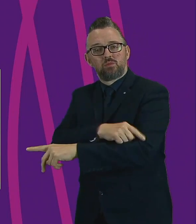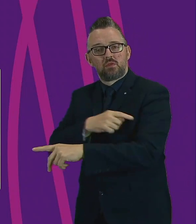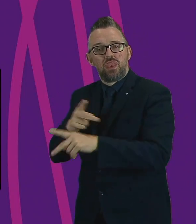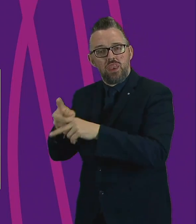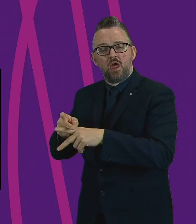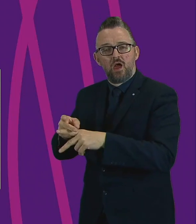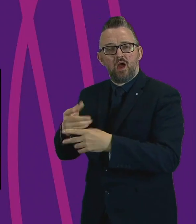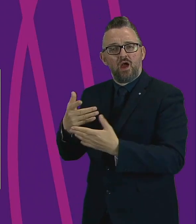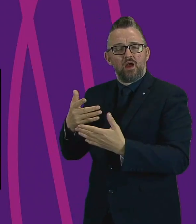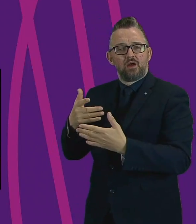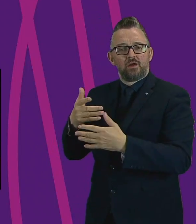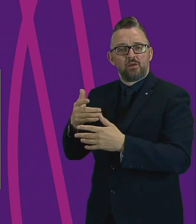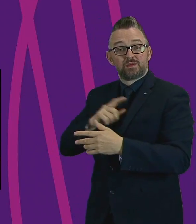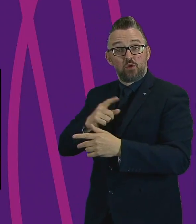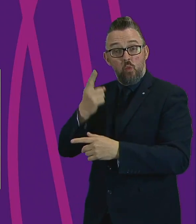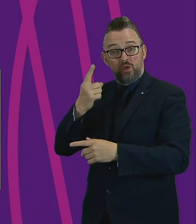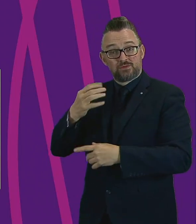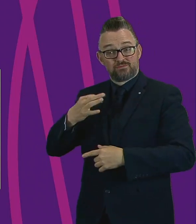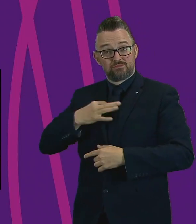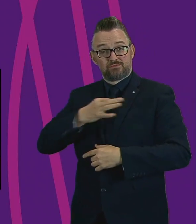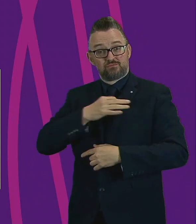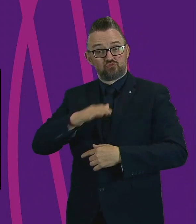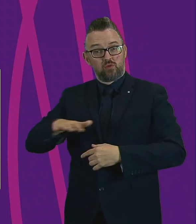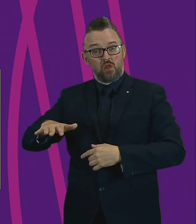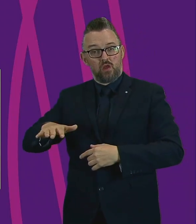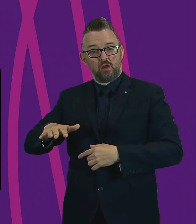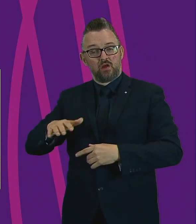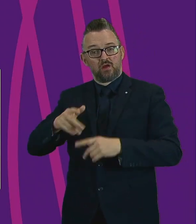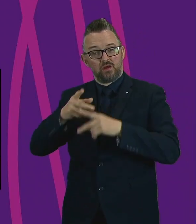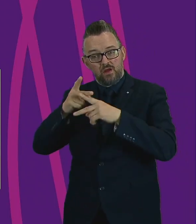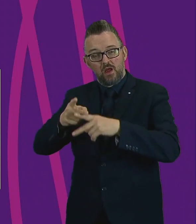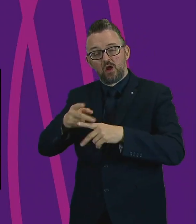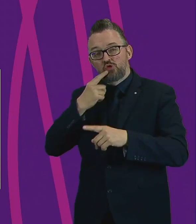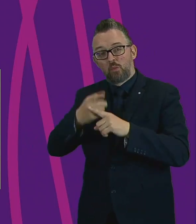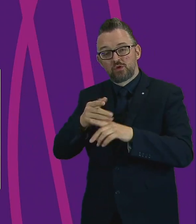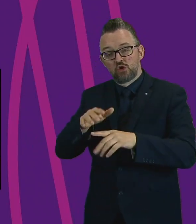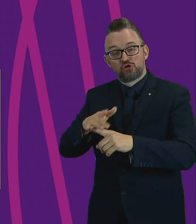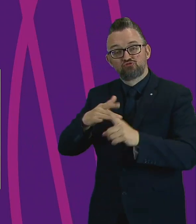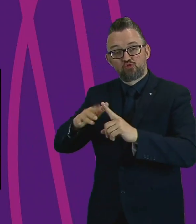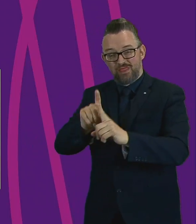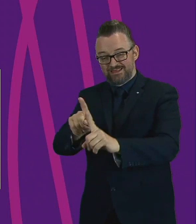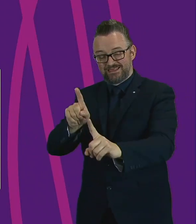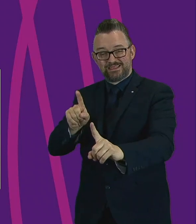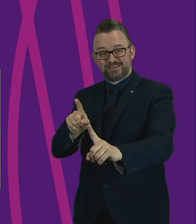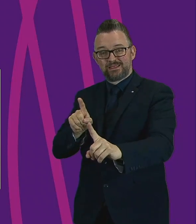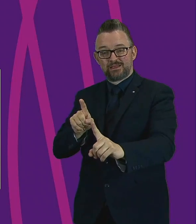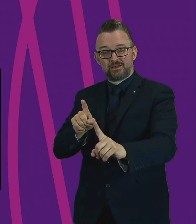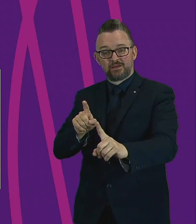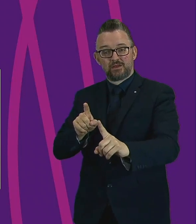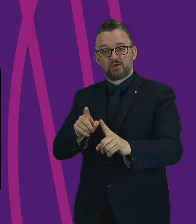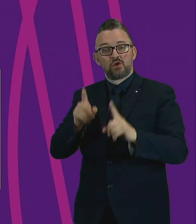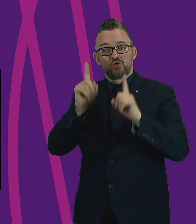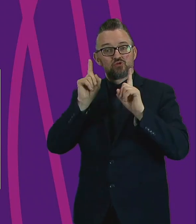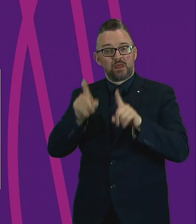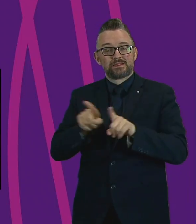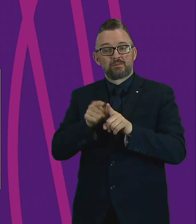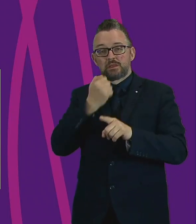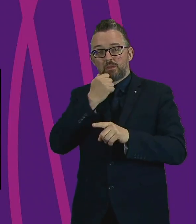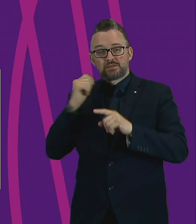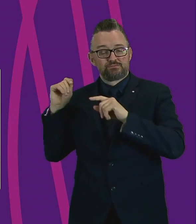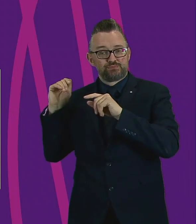of one of the professional paediatricians, said to maintain social distancing, we We can't have the same footfall in our